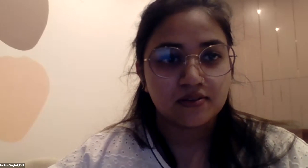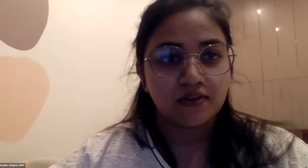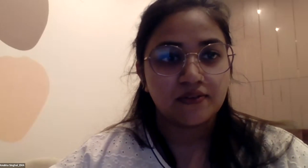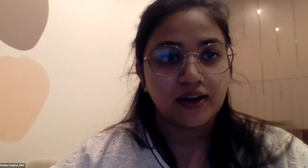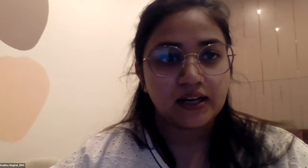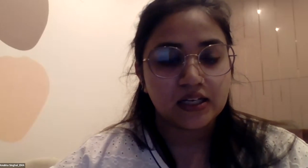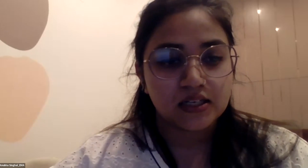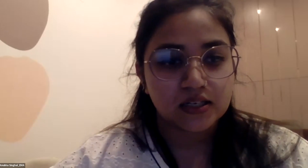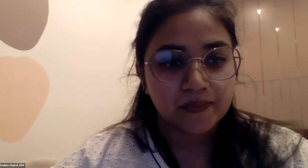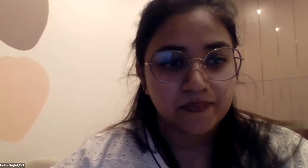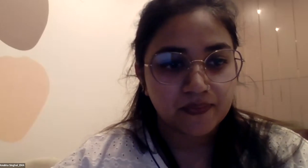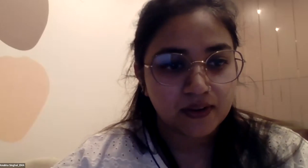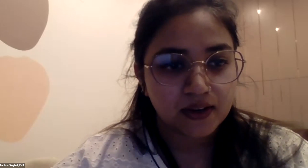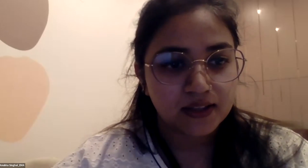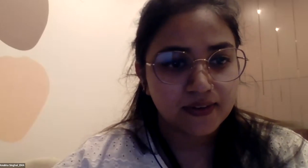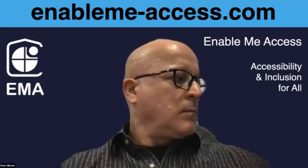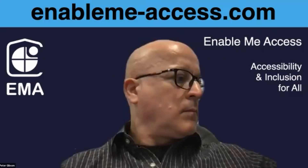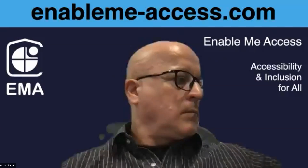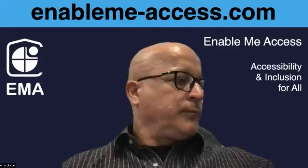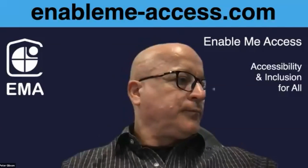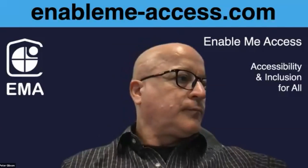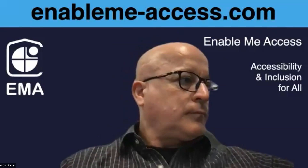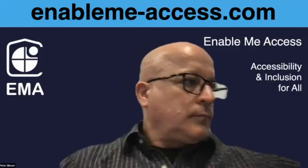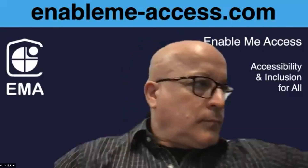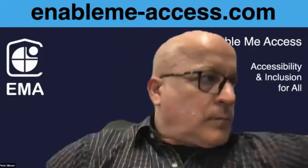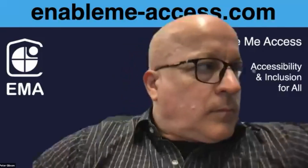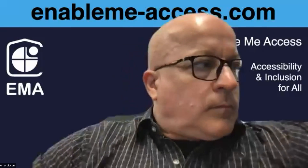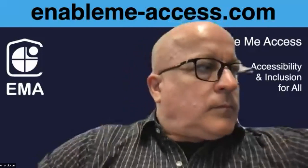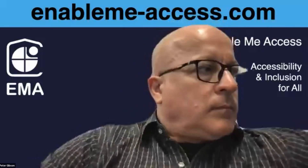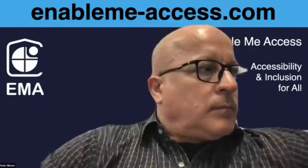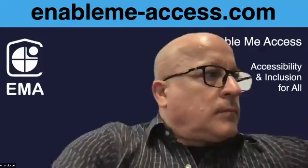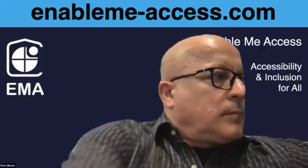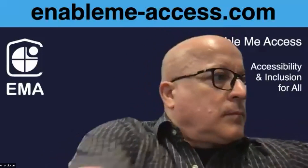Okay, yes, you are fine. I think we can just put Vishal.